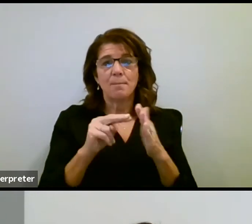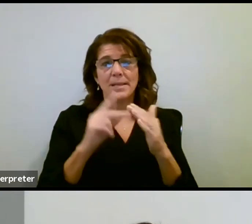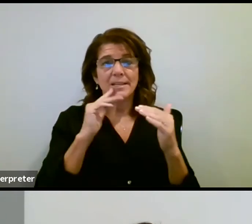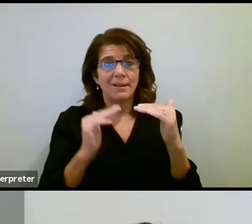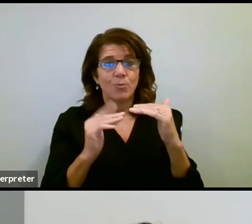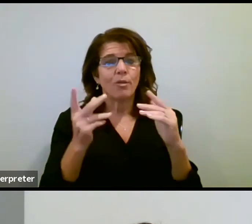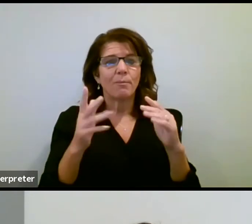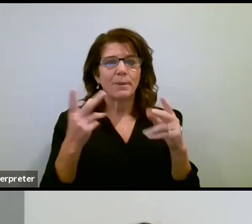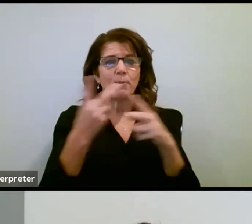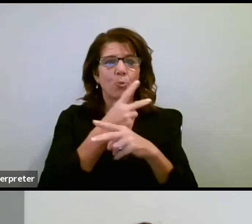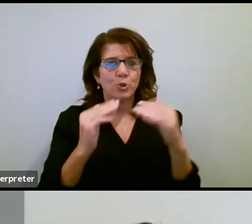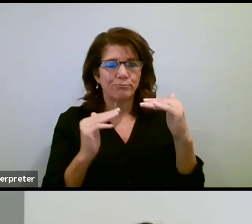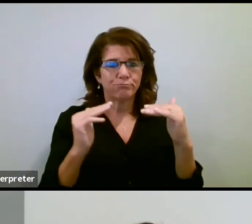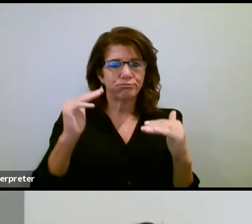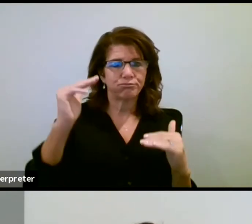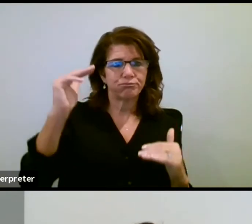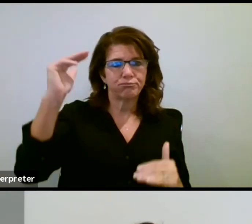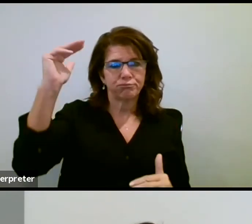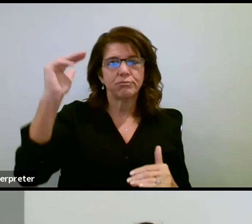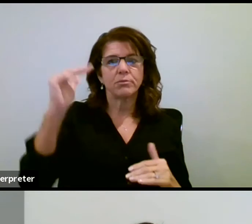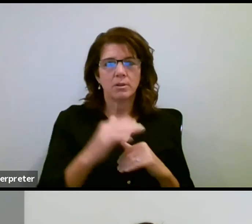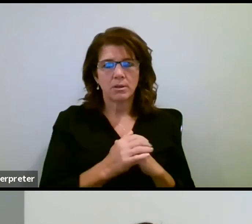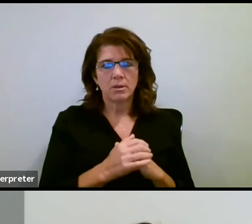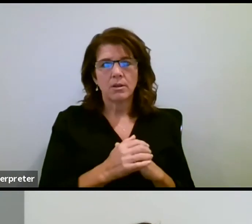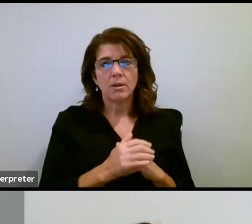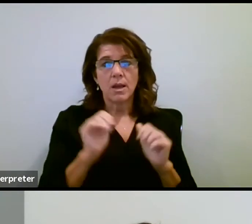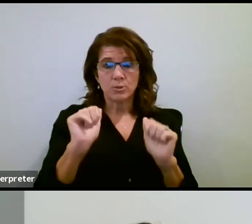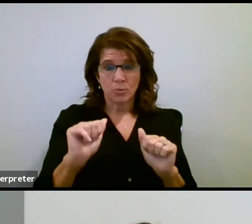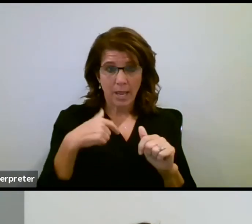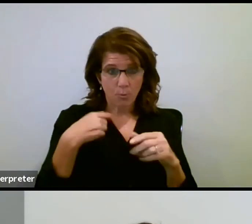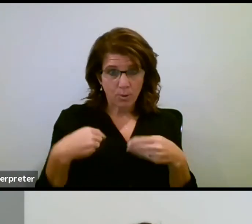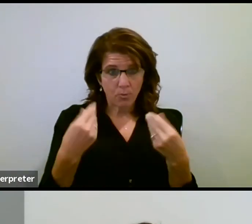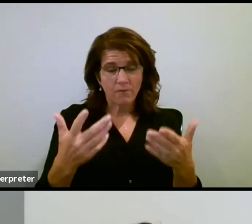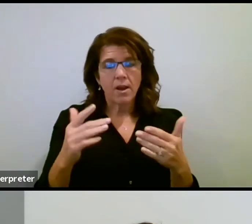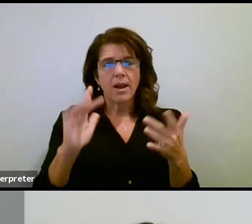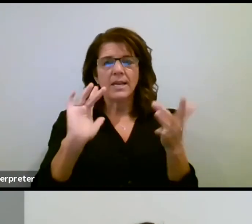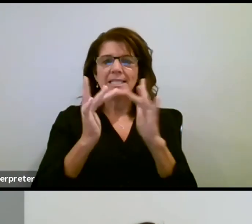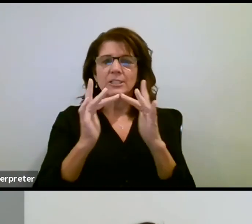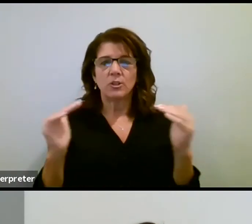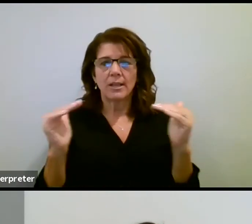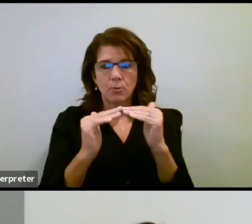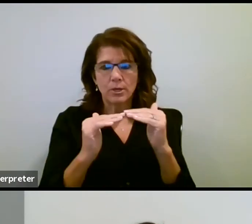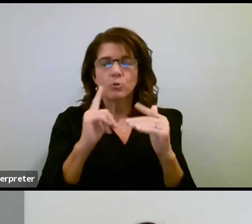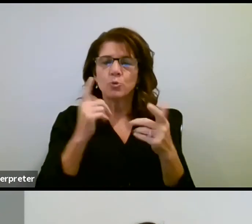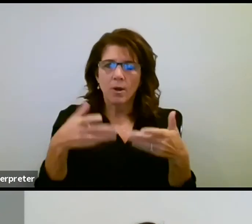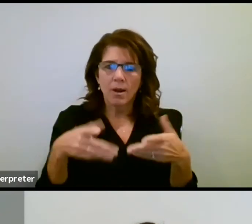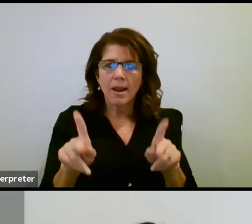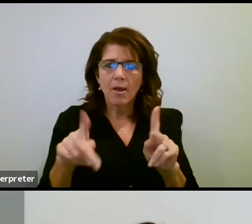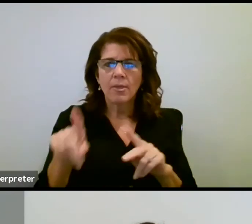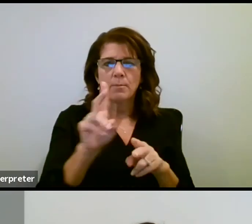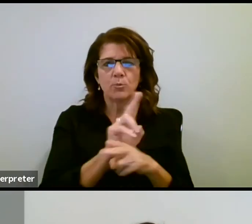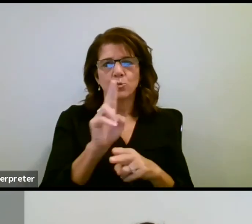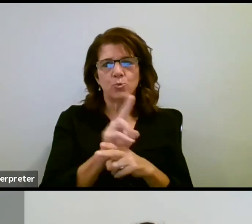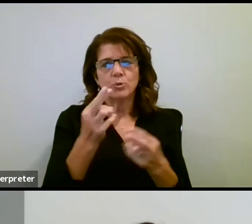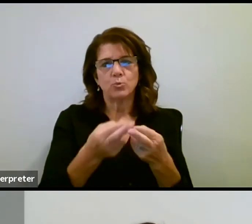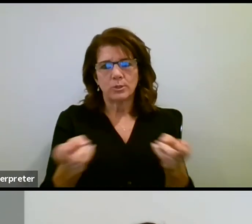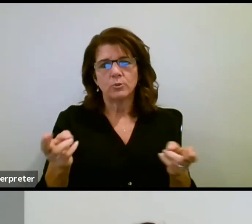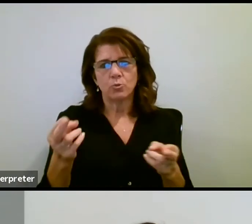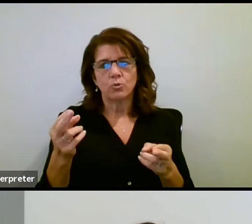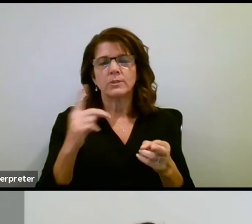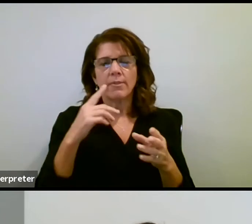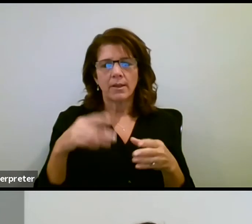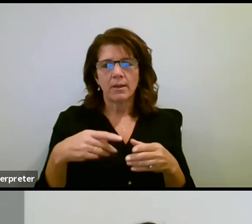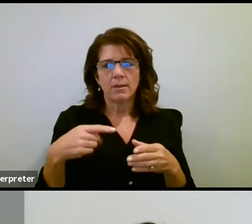grow. The way to look at it is, can we provide digital equity in terms of enabling them to use the resources that are